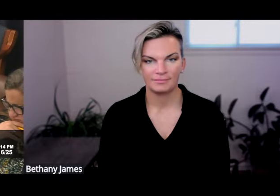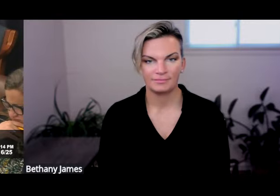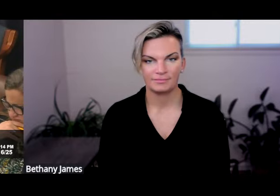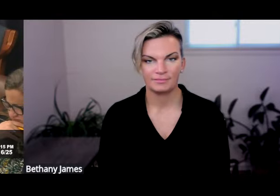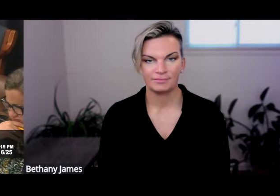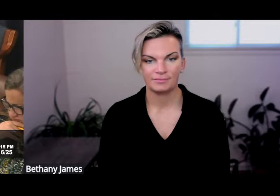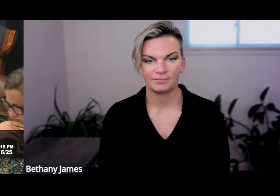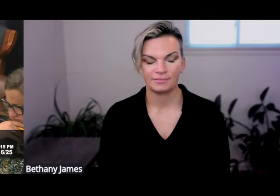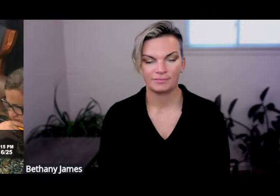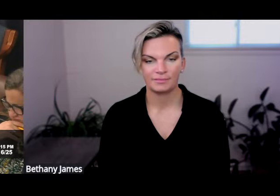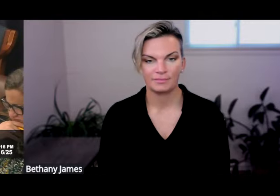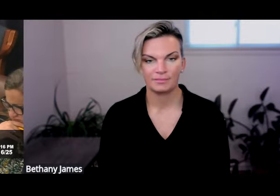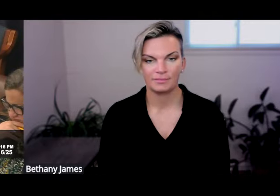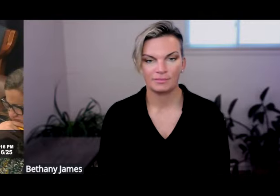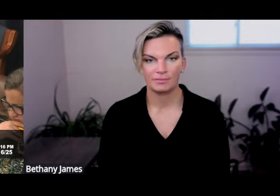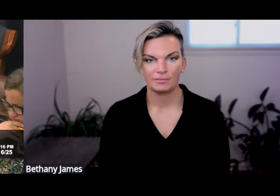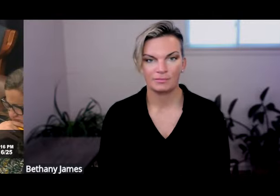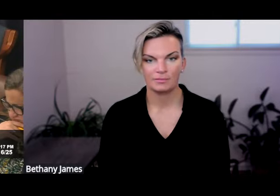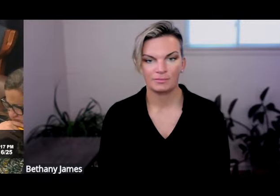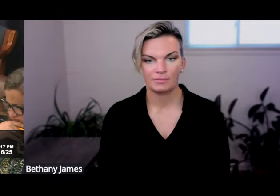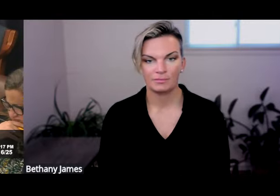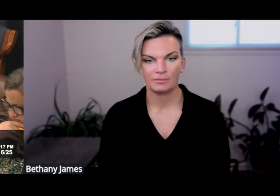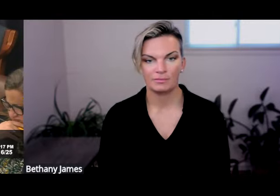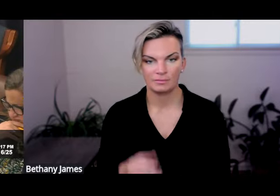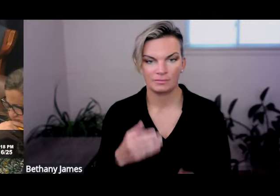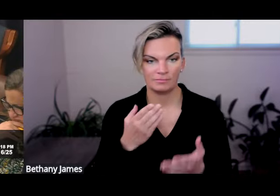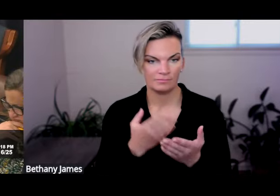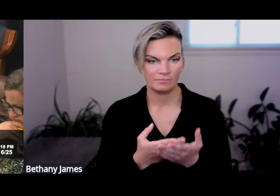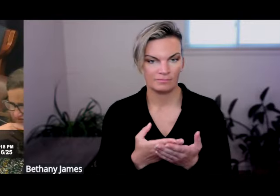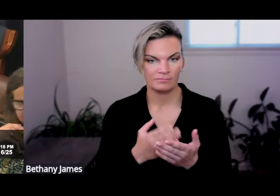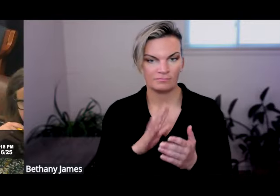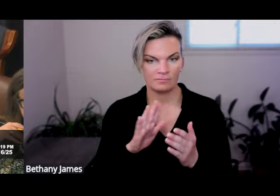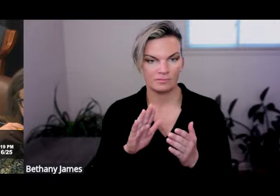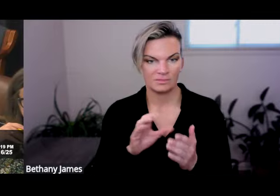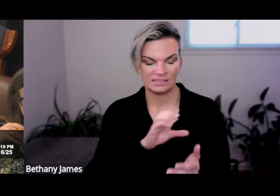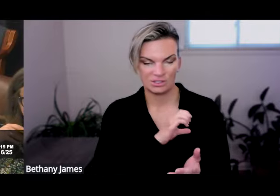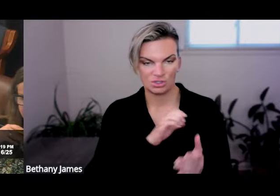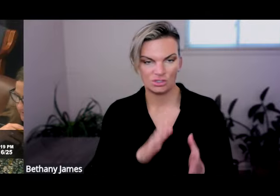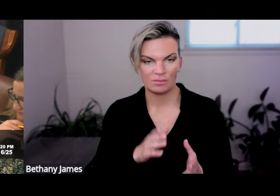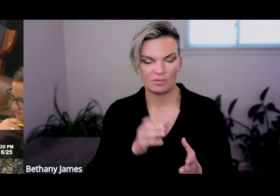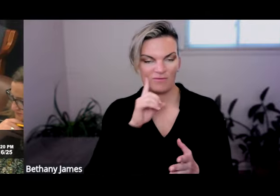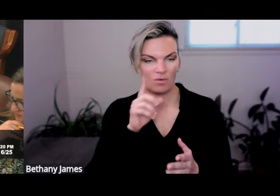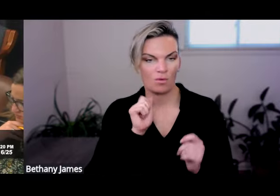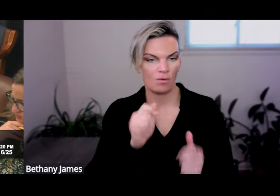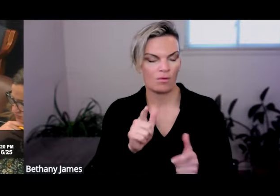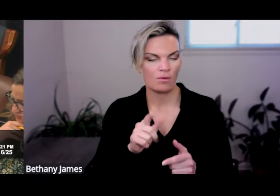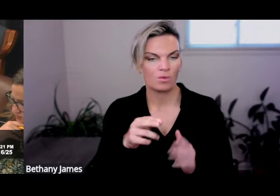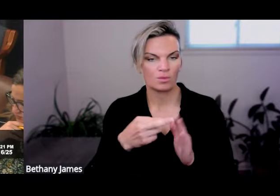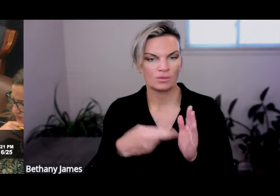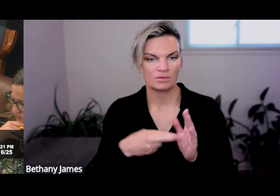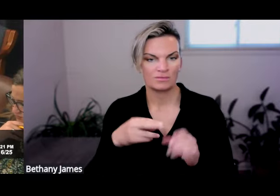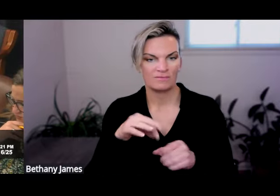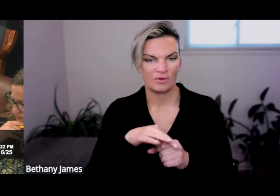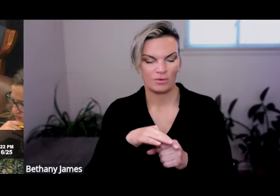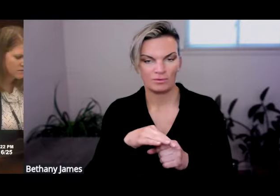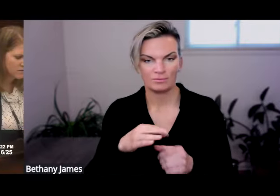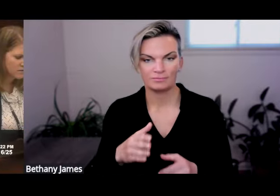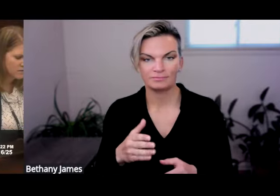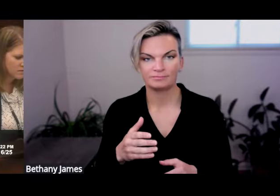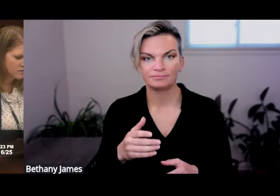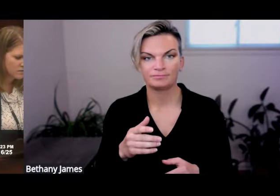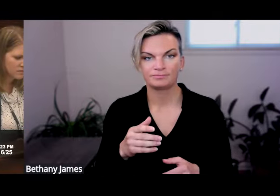Verify citizenship of all registered voters. Okay, so if we, The only reason I took it